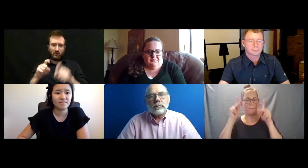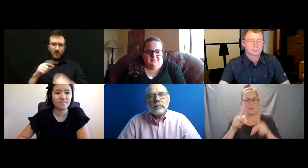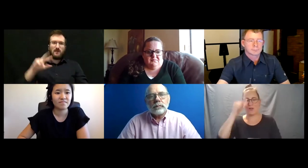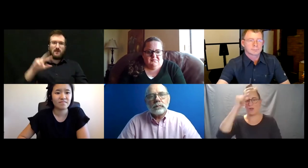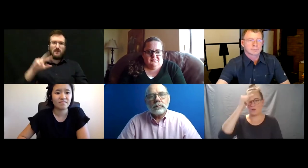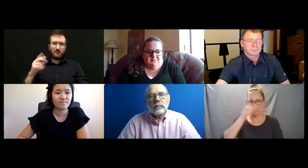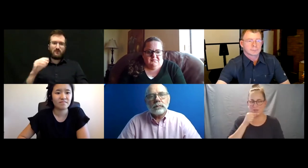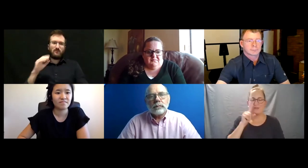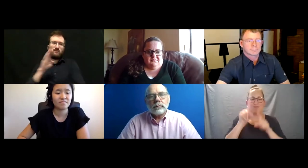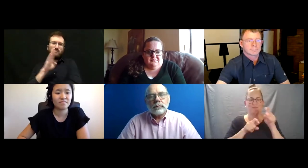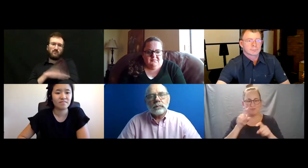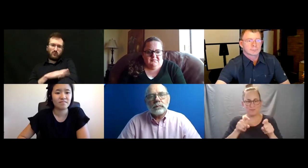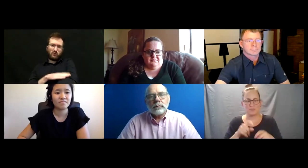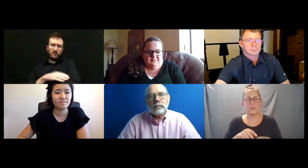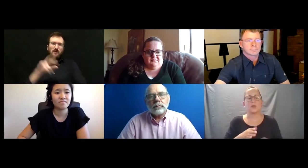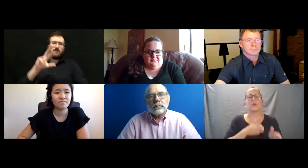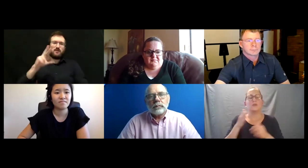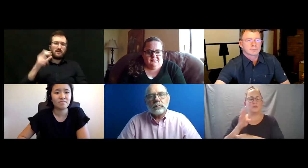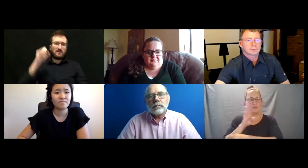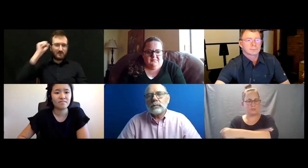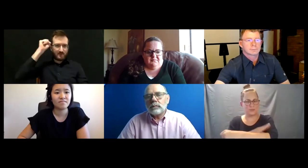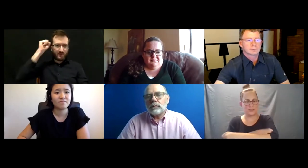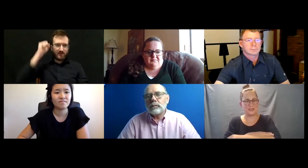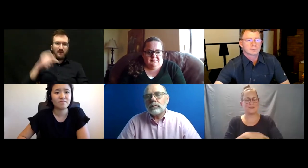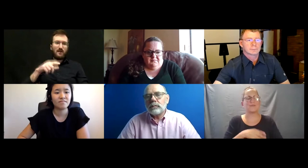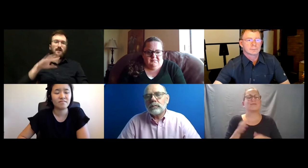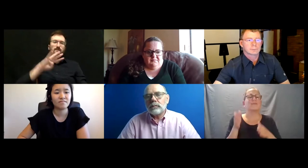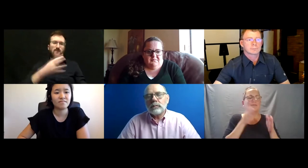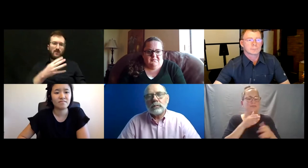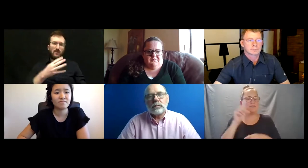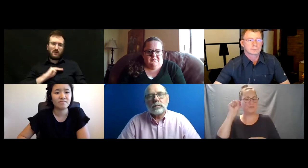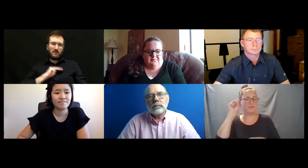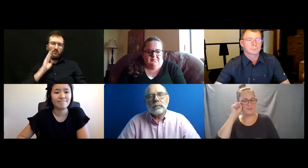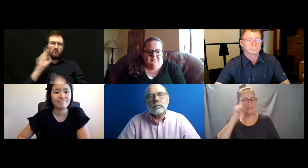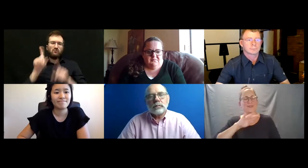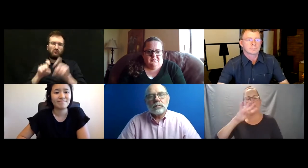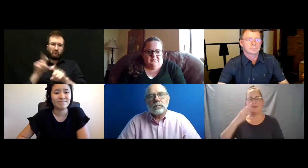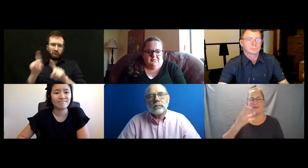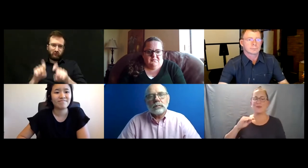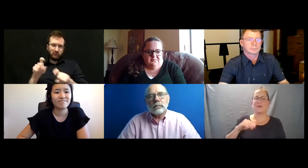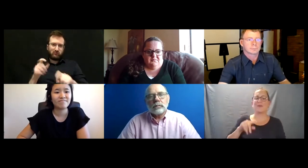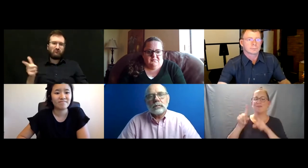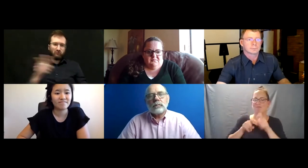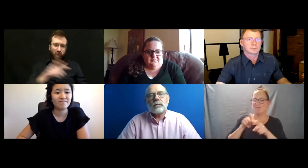And first we'll have Gary, and I'll pose a few questions to Gary.